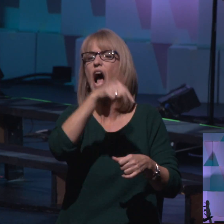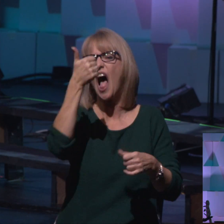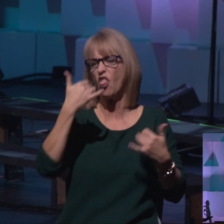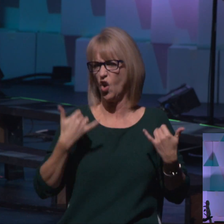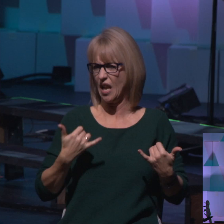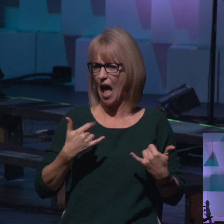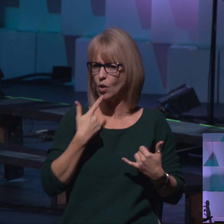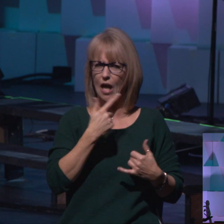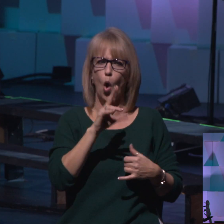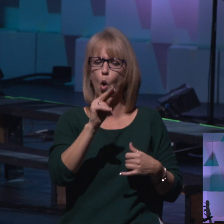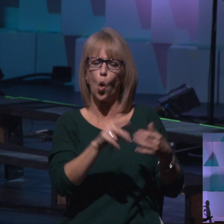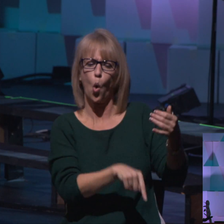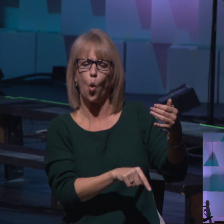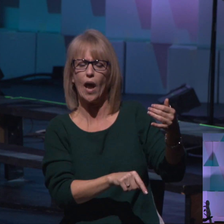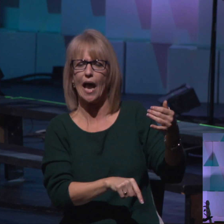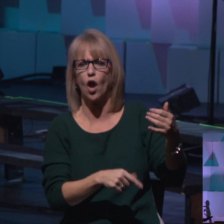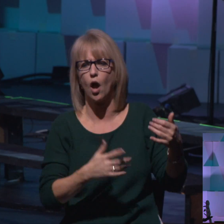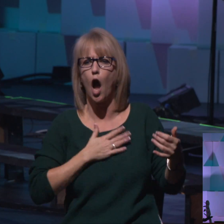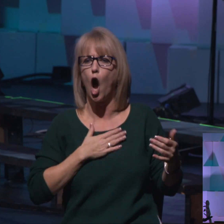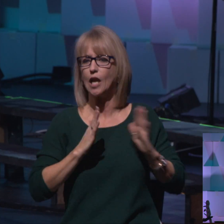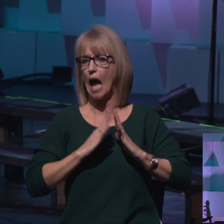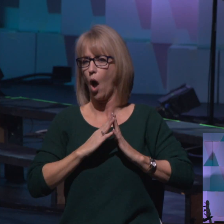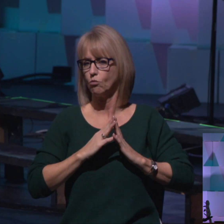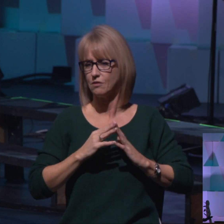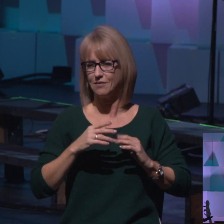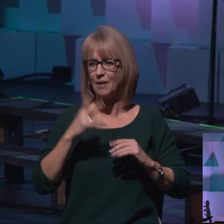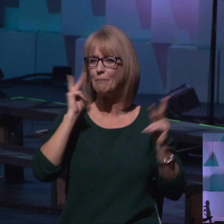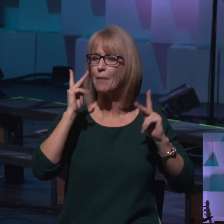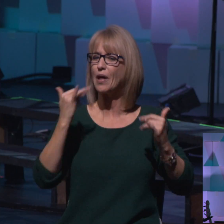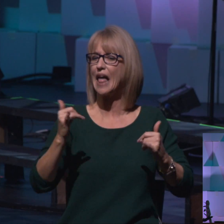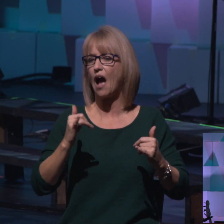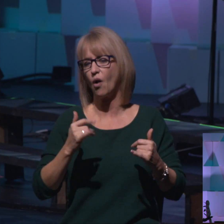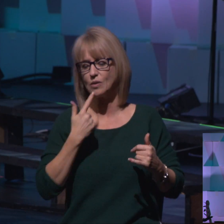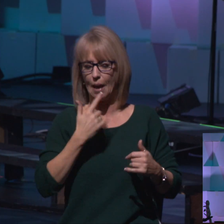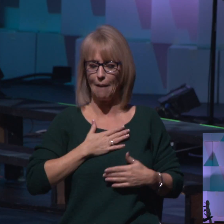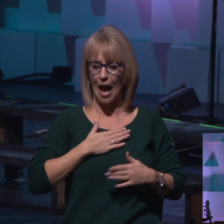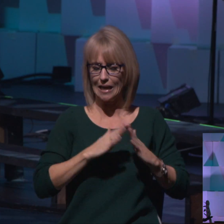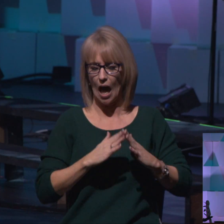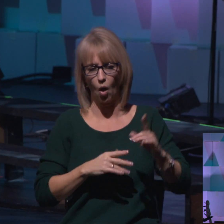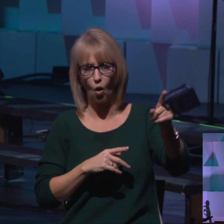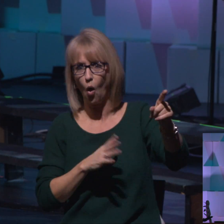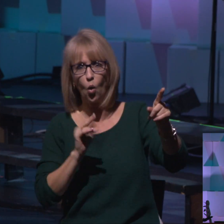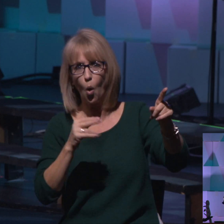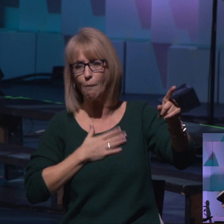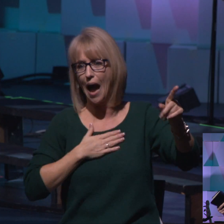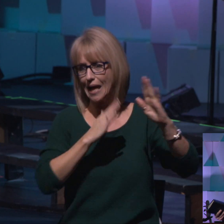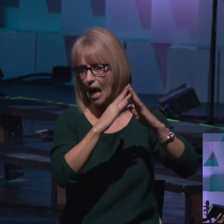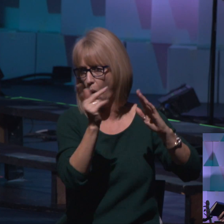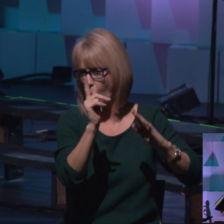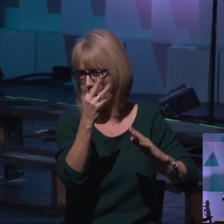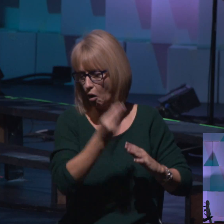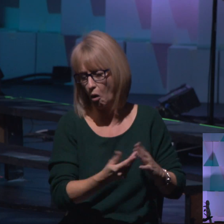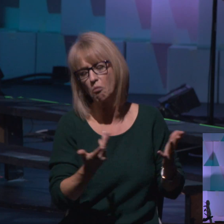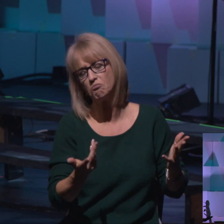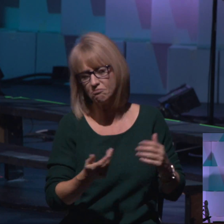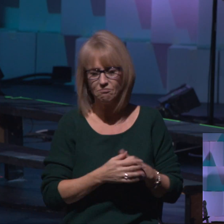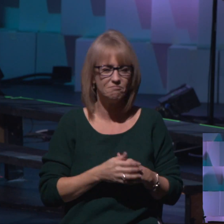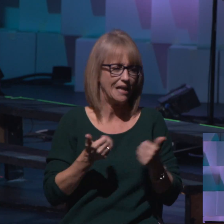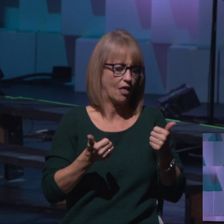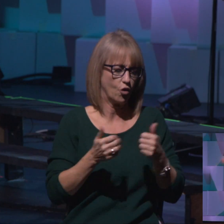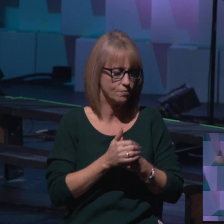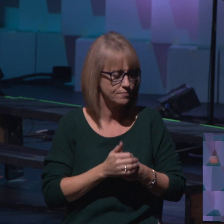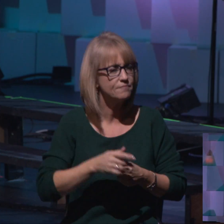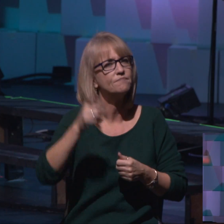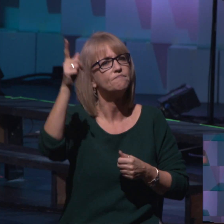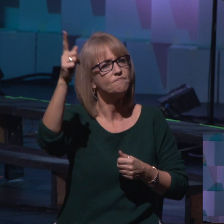further south. But regardless, she travels around 80 miles, give or take. It takes her several days, but she gets there. And when she goes